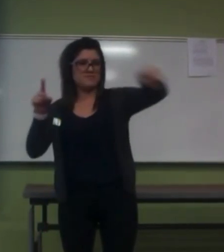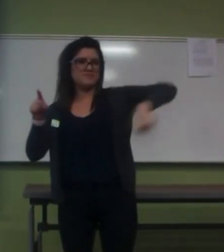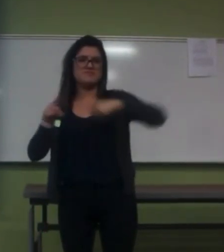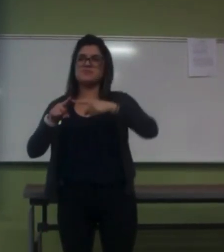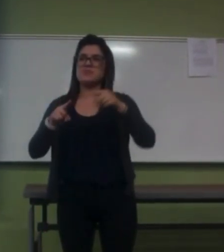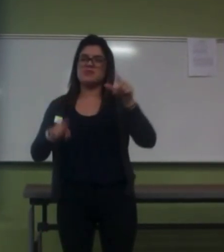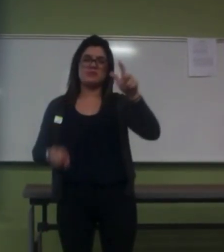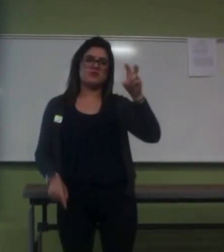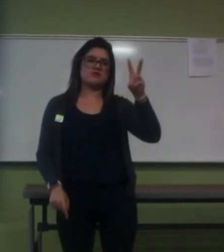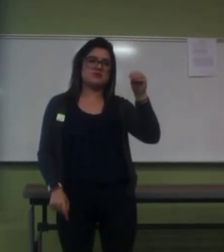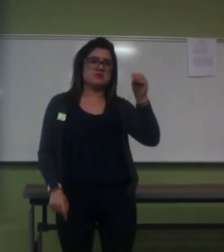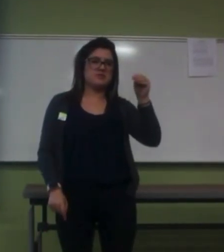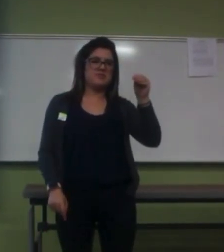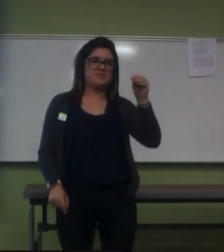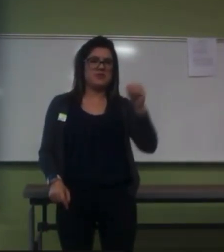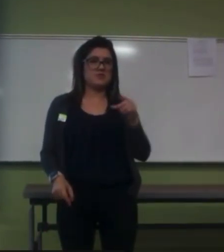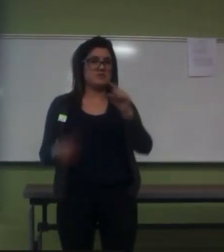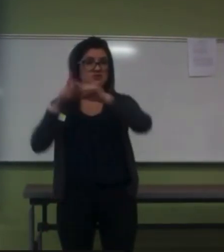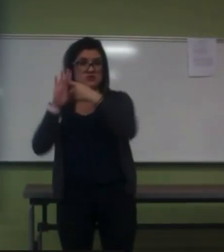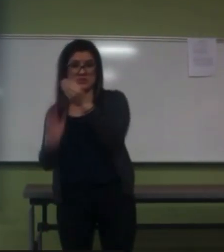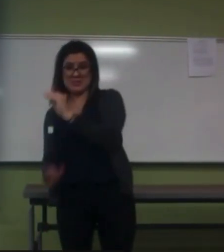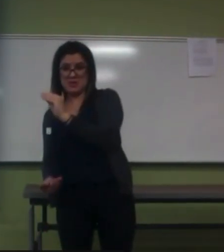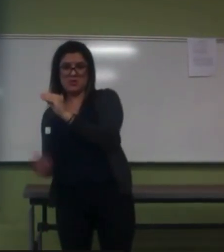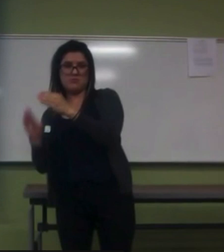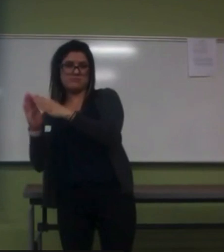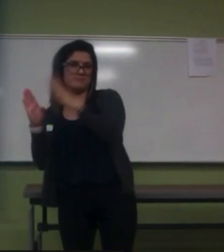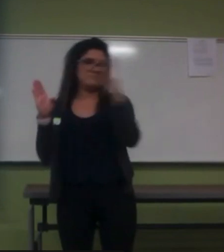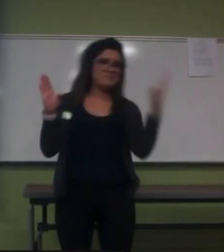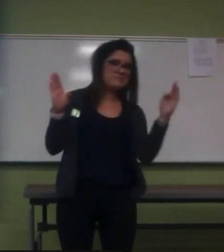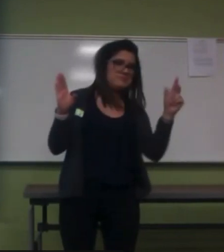Or, 0 to 30 starts with Aries.